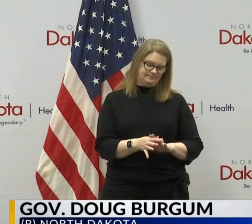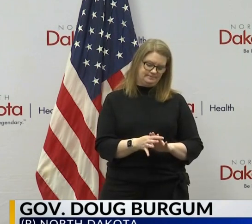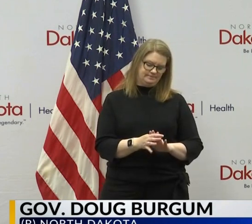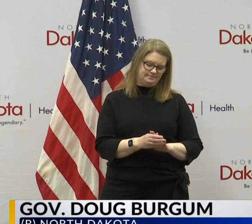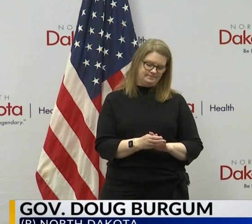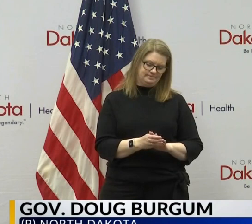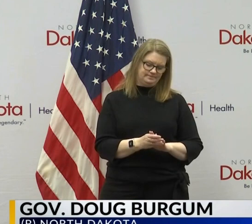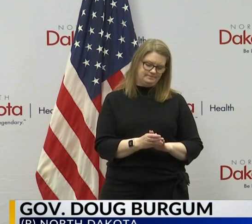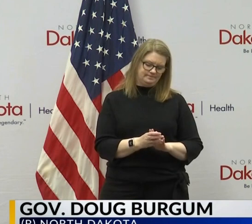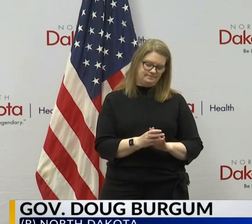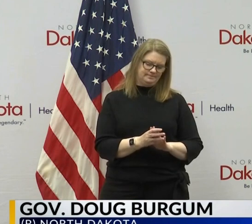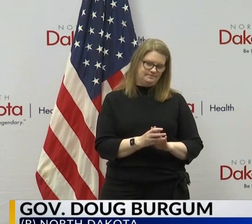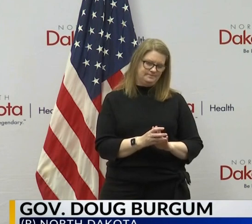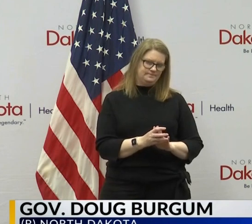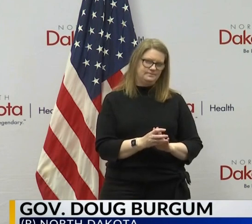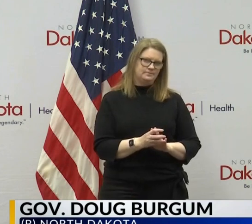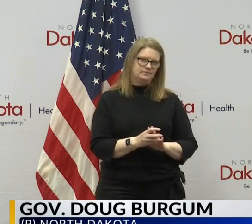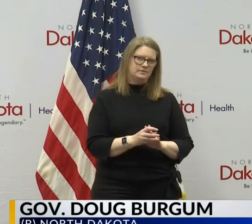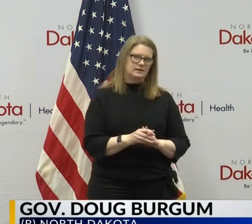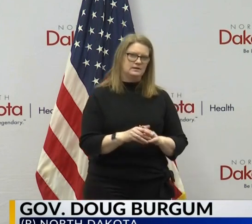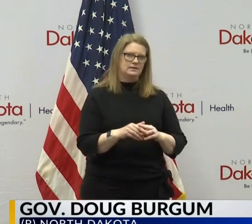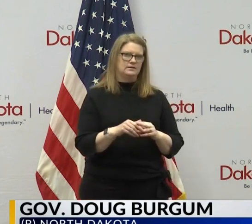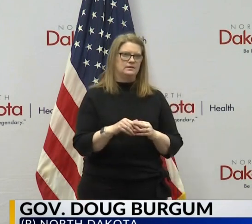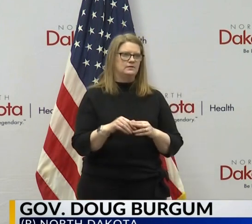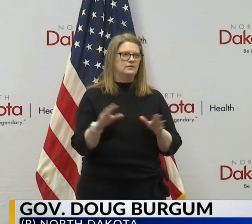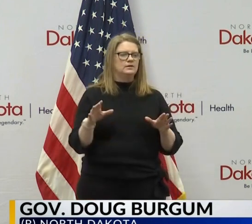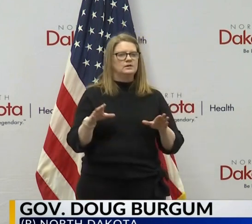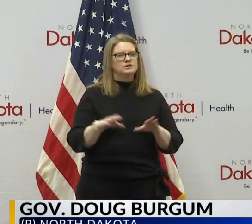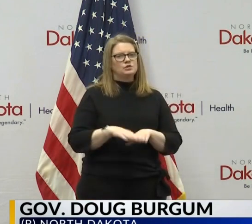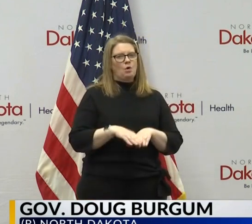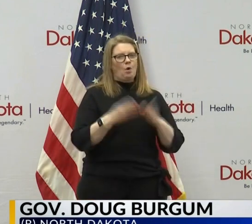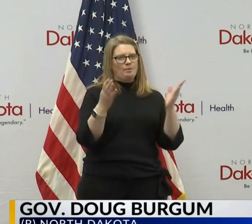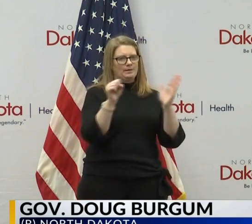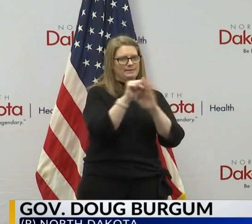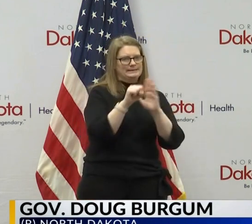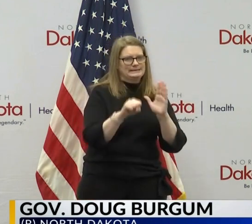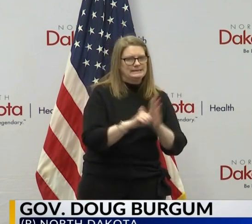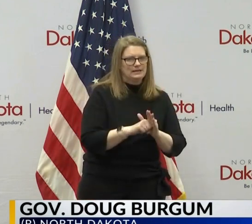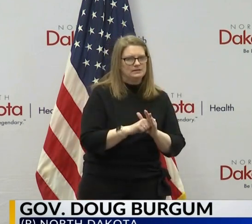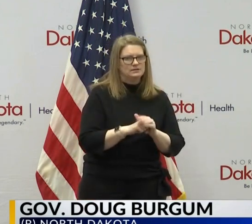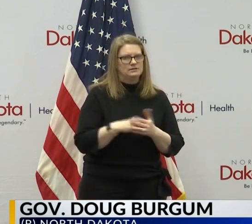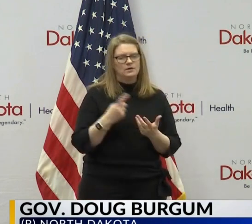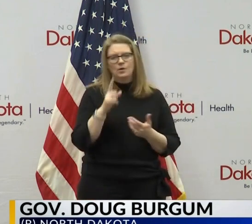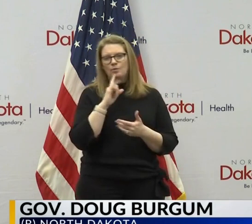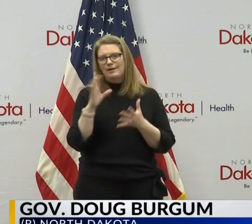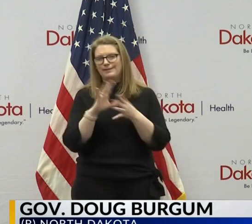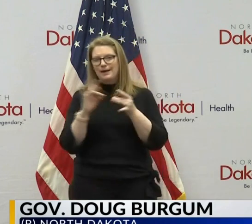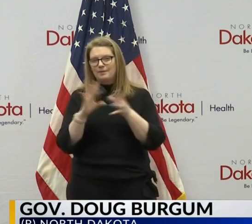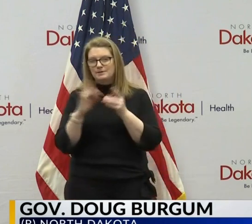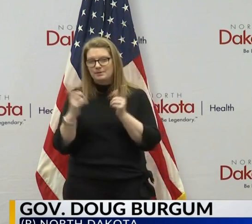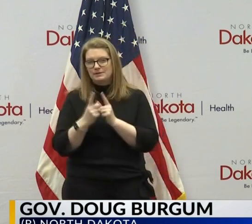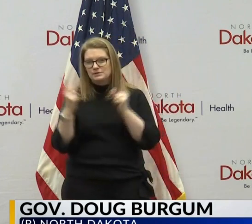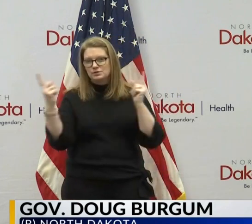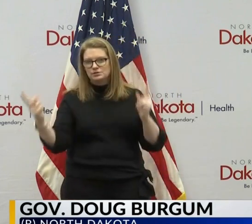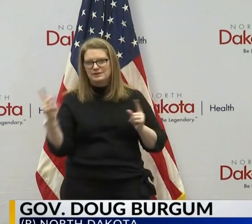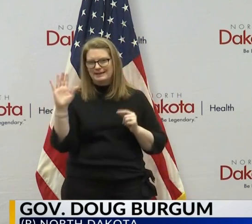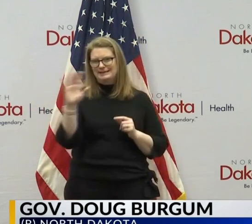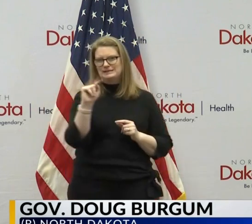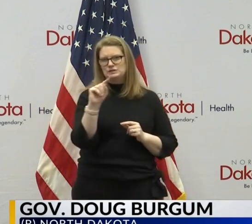decision relative to open up the states. I don't think he made any comments about social distancing in the tweets that he